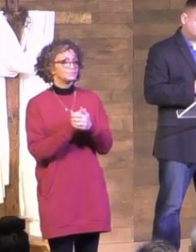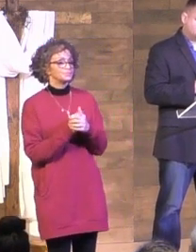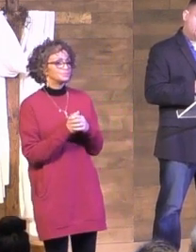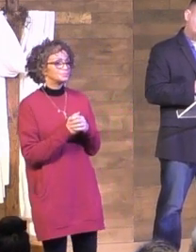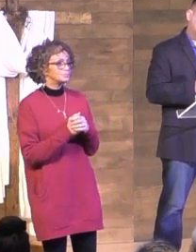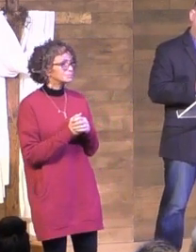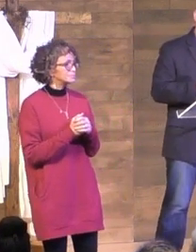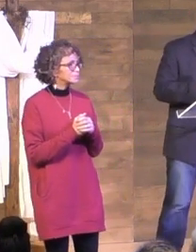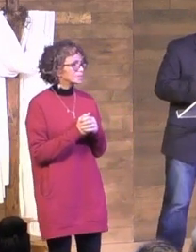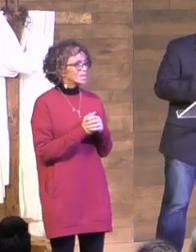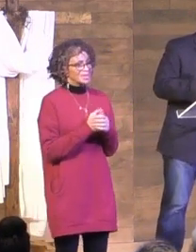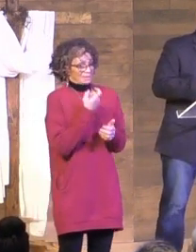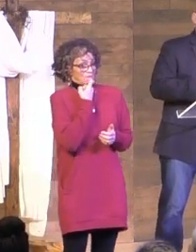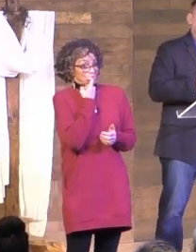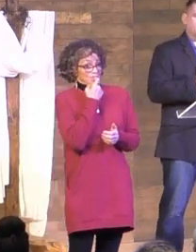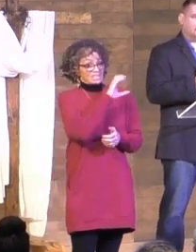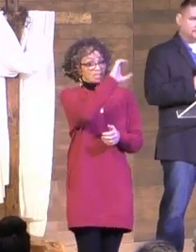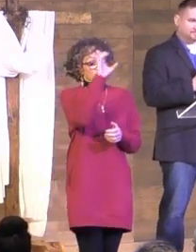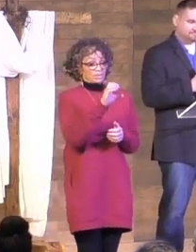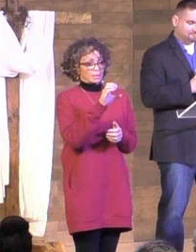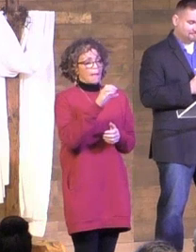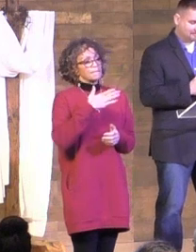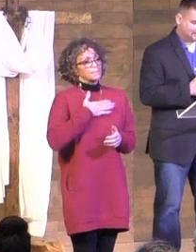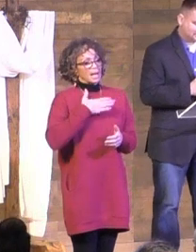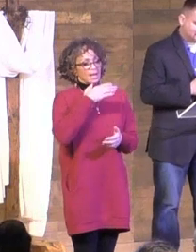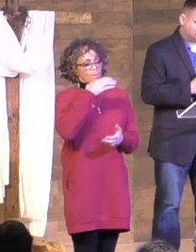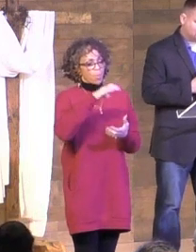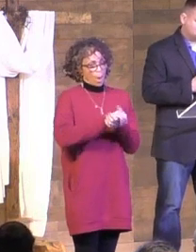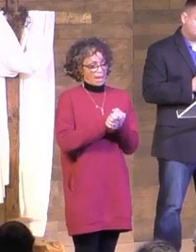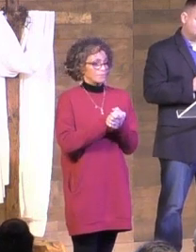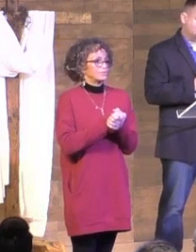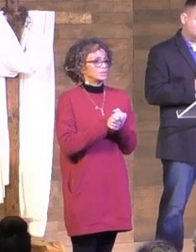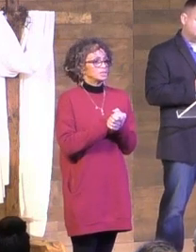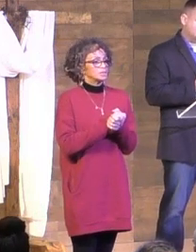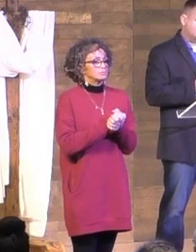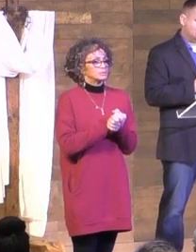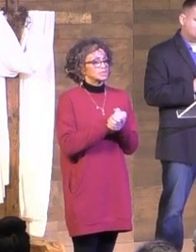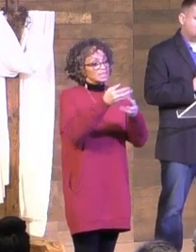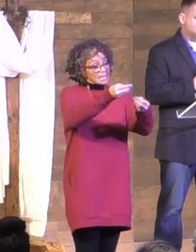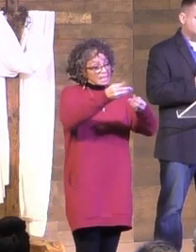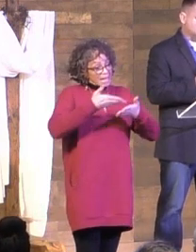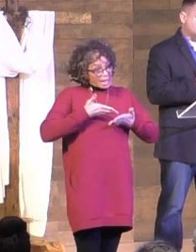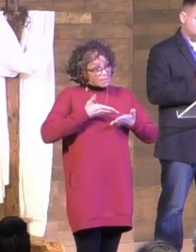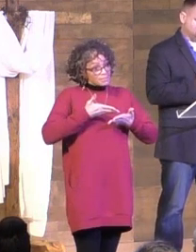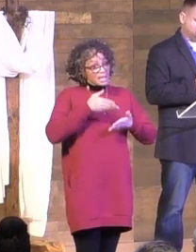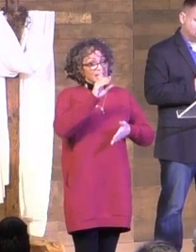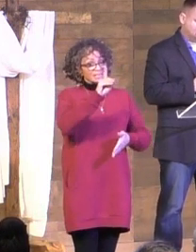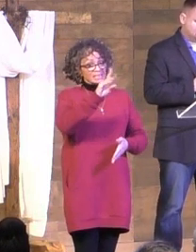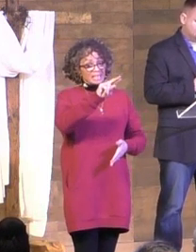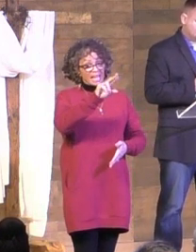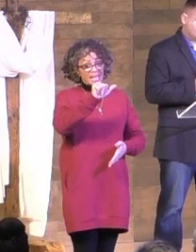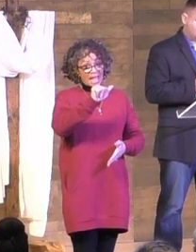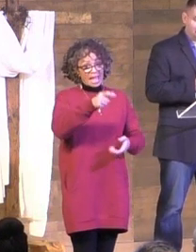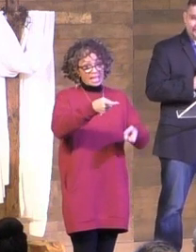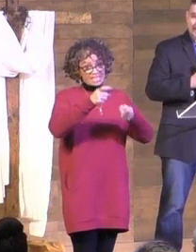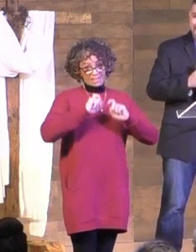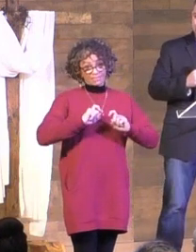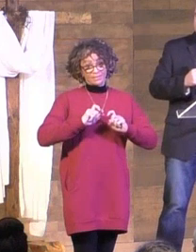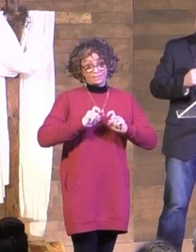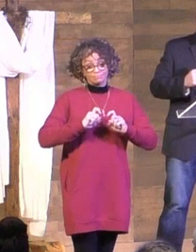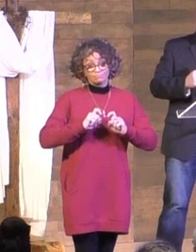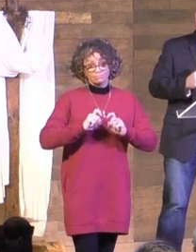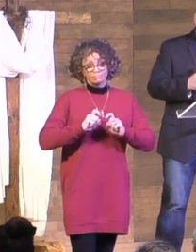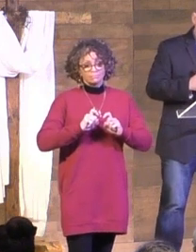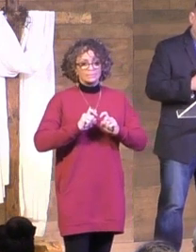Good morning. So this past Christmas, my better half, Rachel, she had gifted me the DNA ancestry kit. And as it